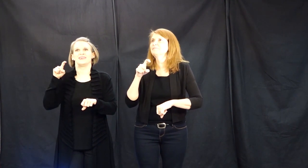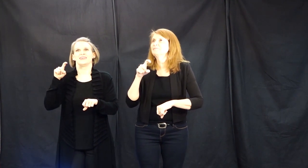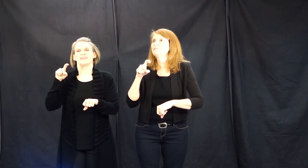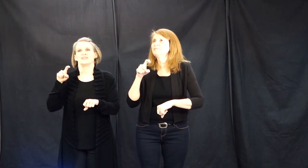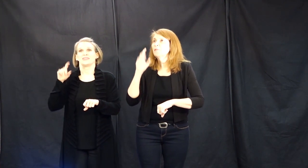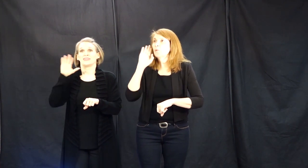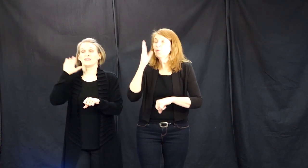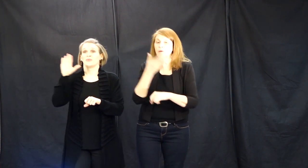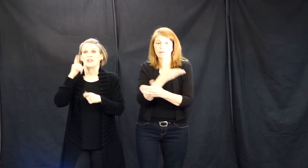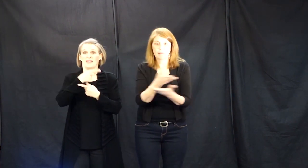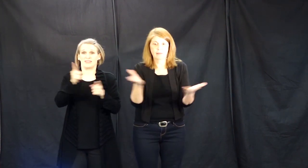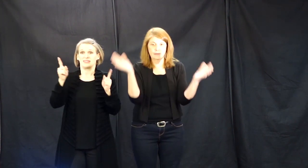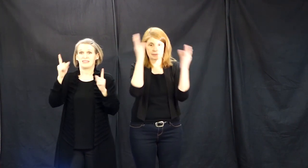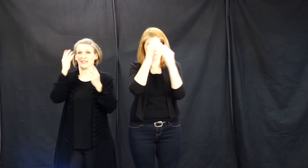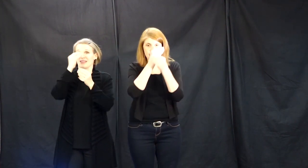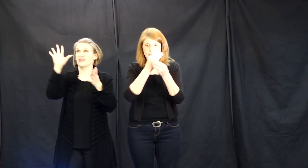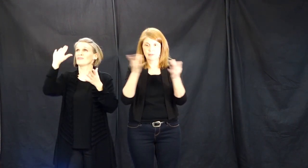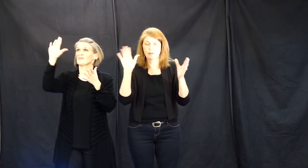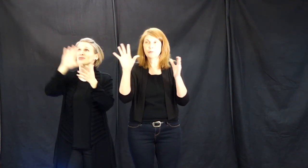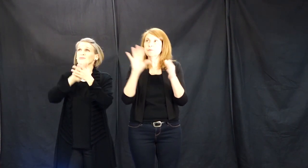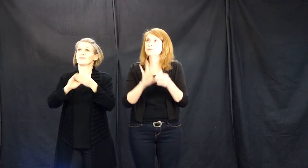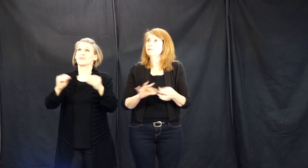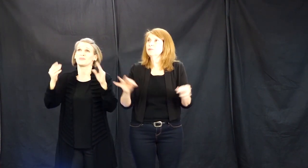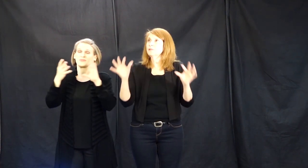Will they tell your story?